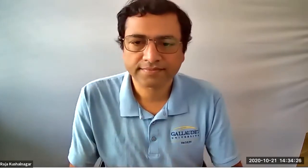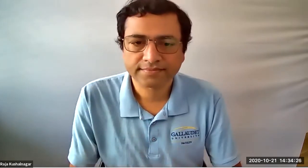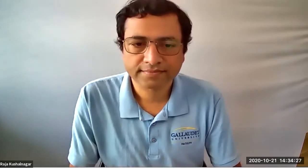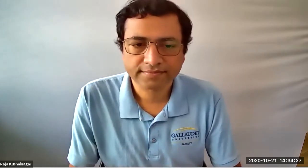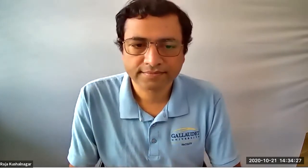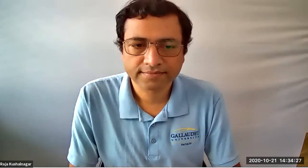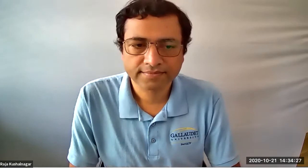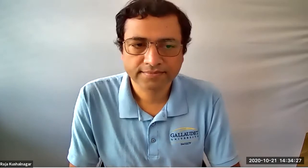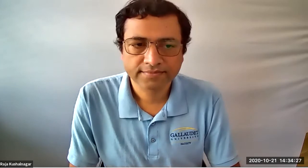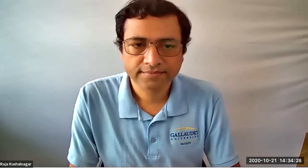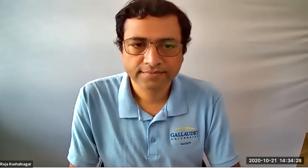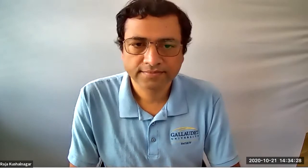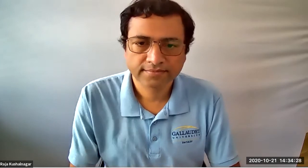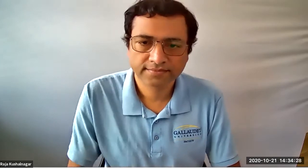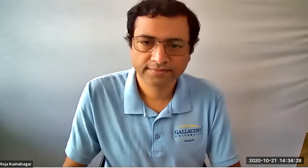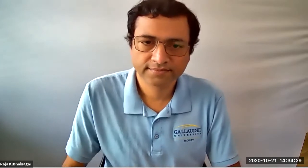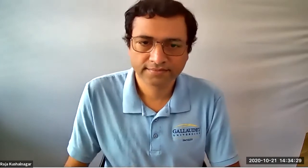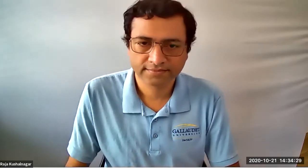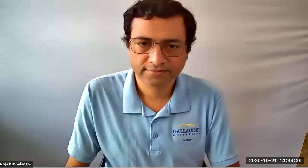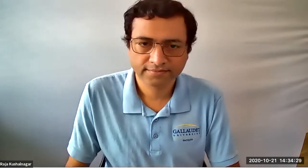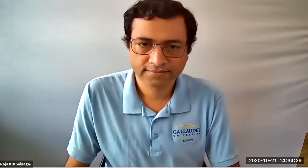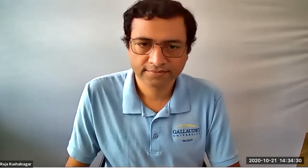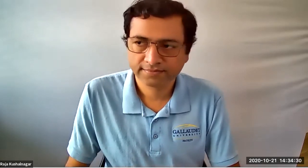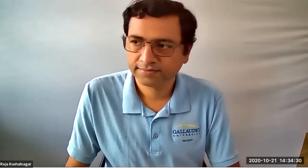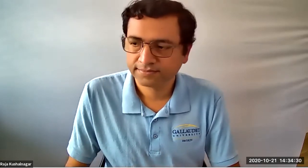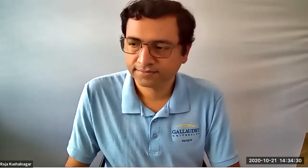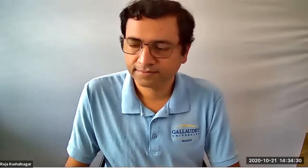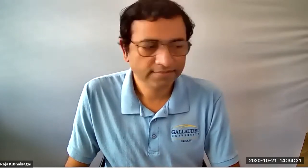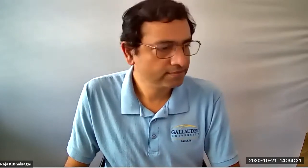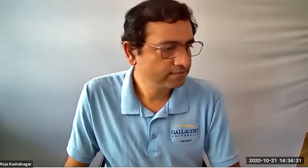All right, let's give it another 30 seconds and then we'll begin.